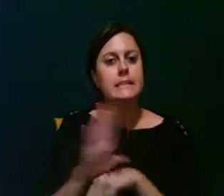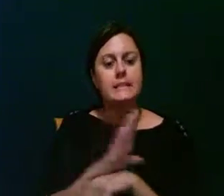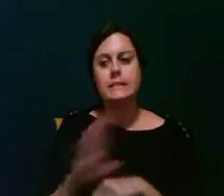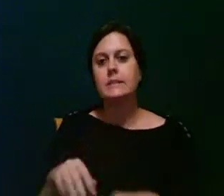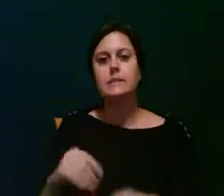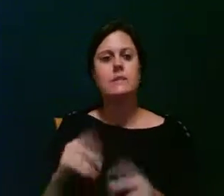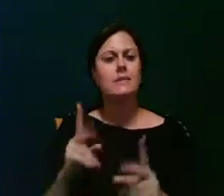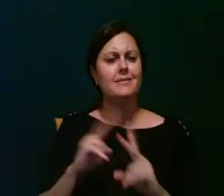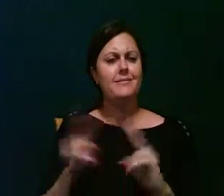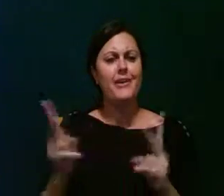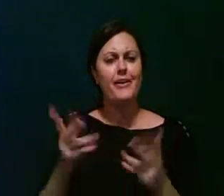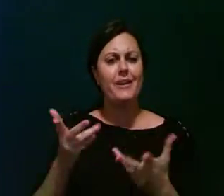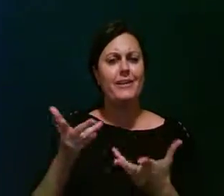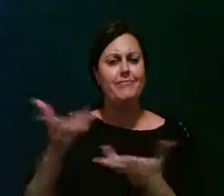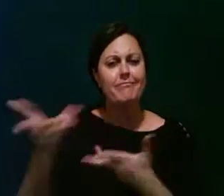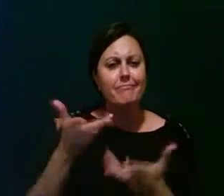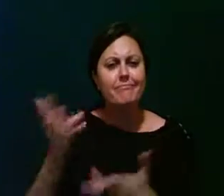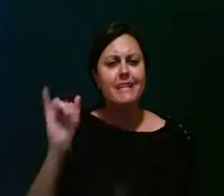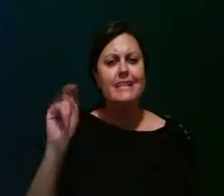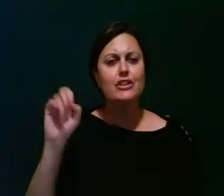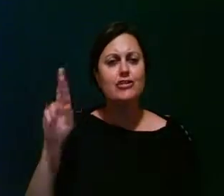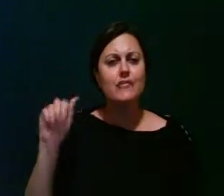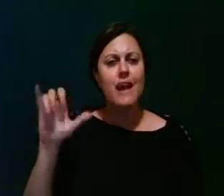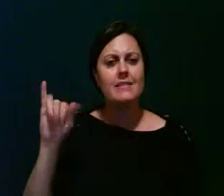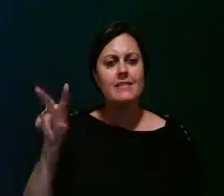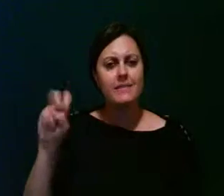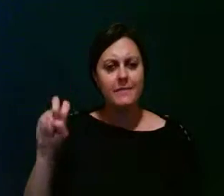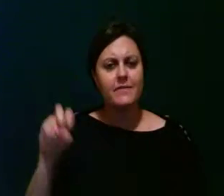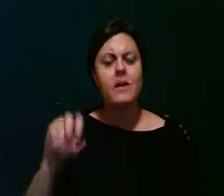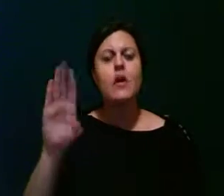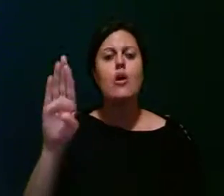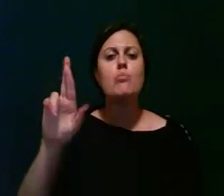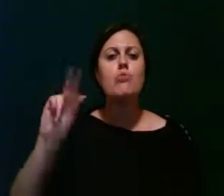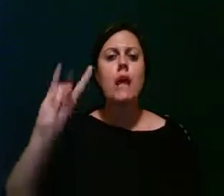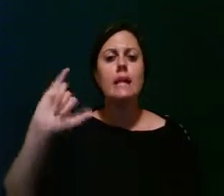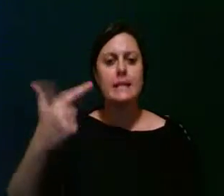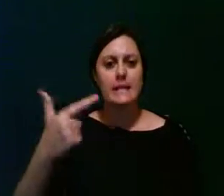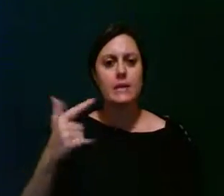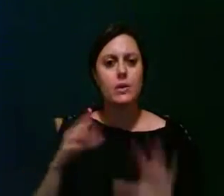interactive branding course that we're doing for entrepreneurs. And that covers everything from